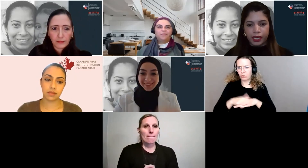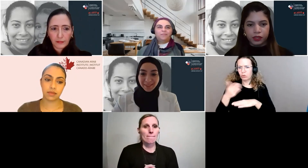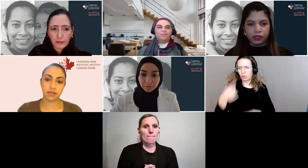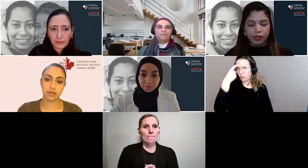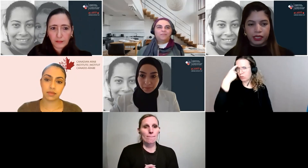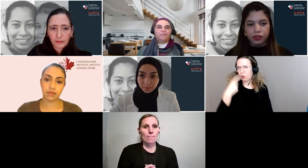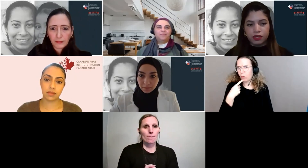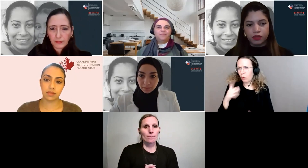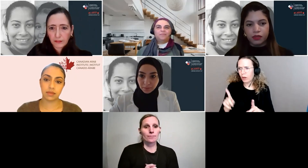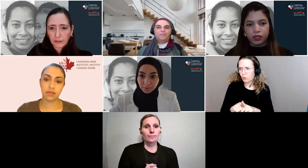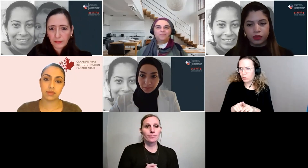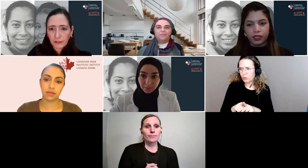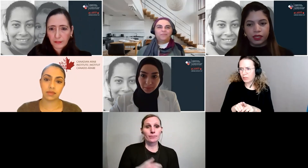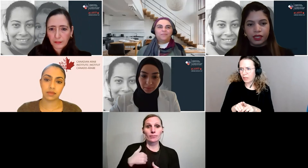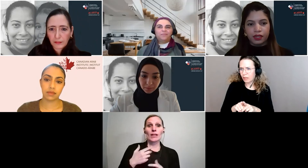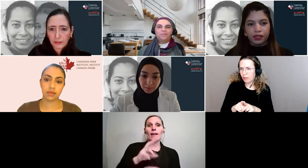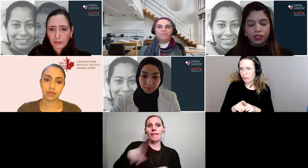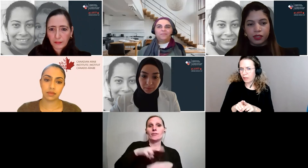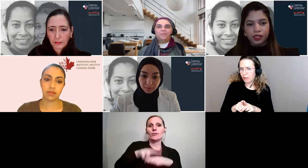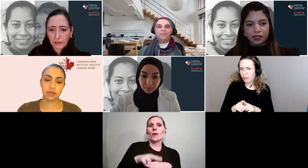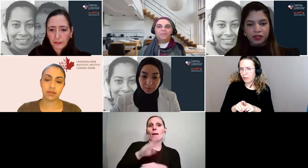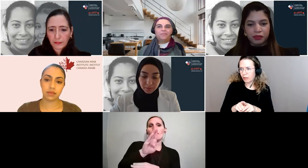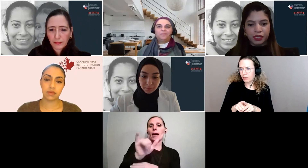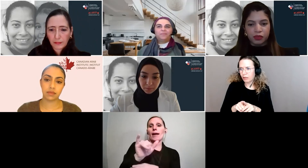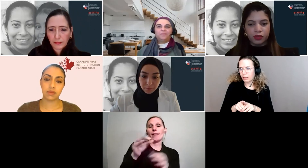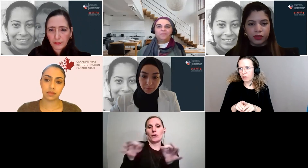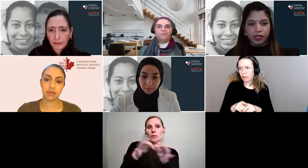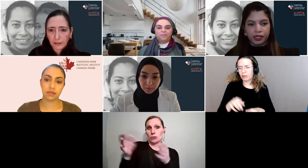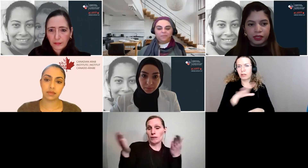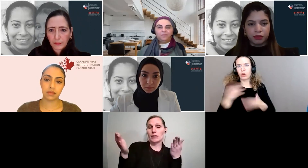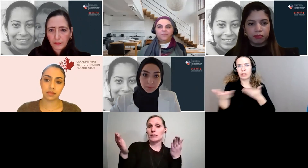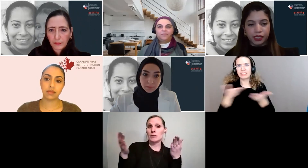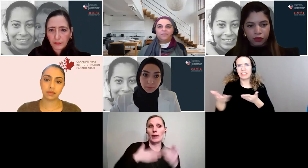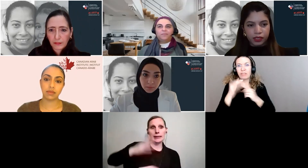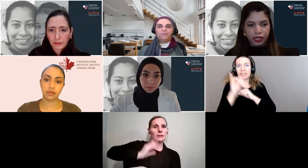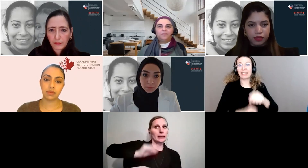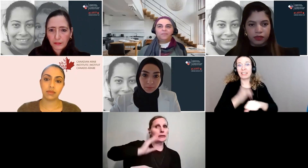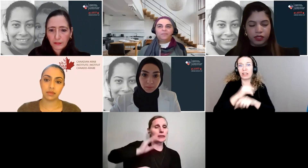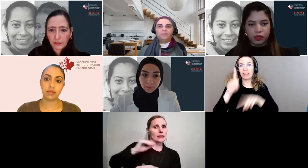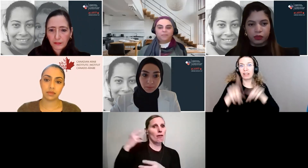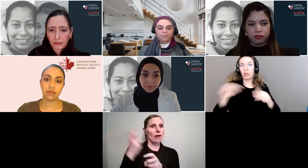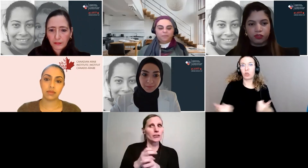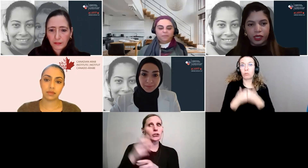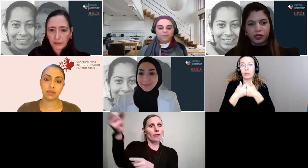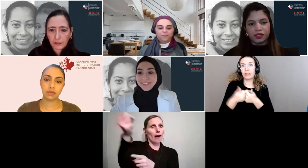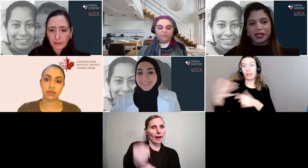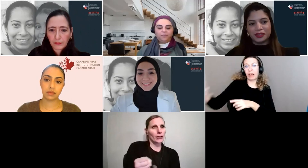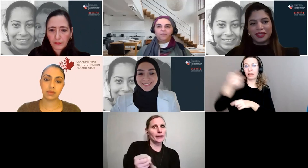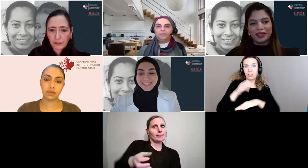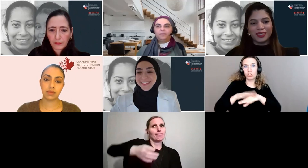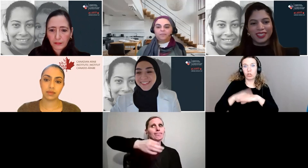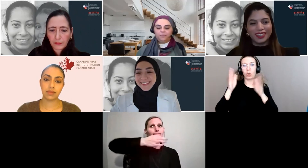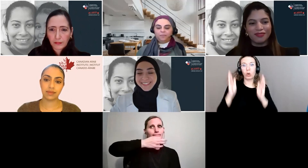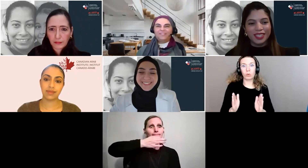a national bilingual service, we know that it's been a challenge sometimes to even hire bilingual counselors, even though French is a